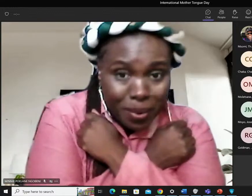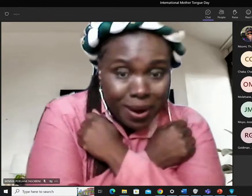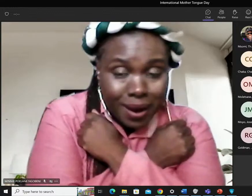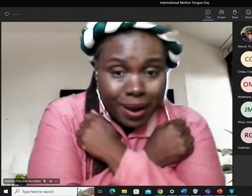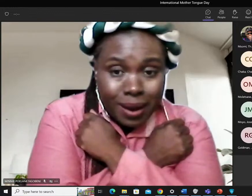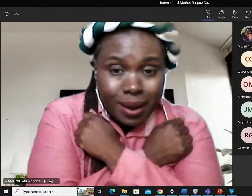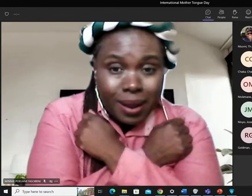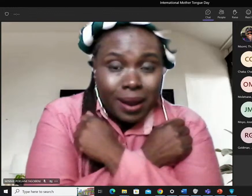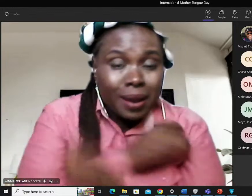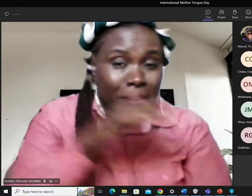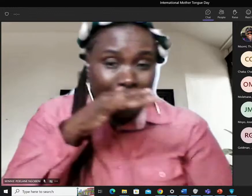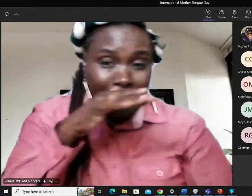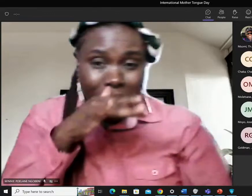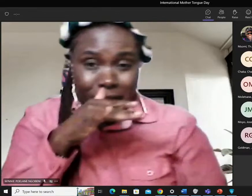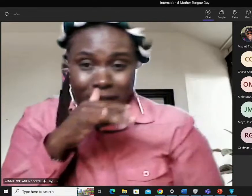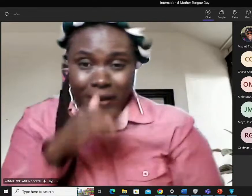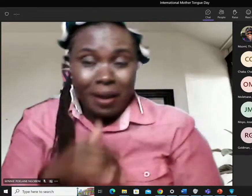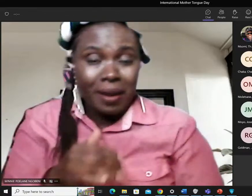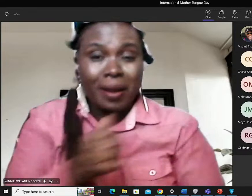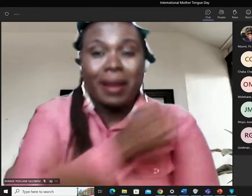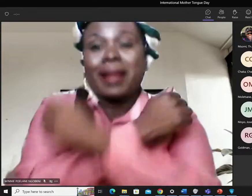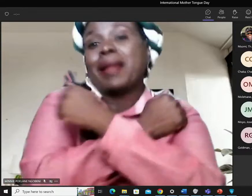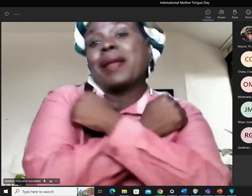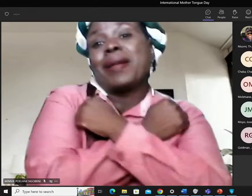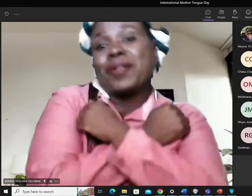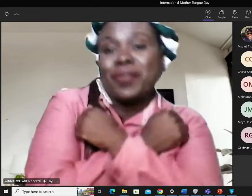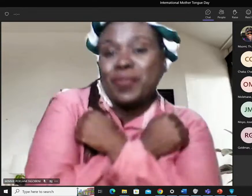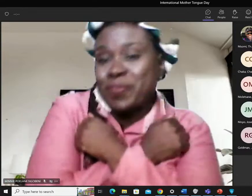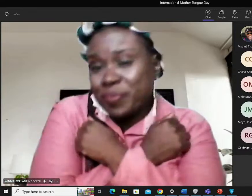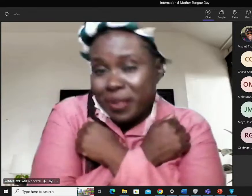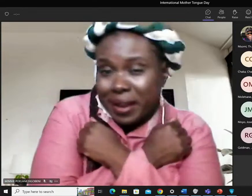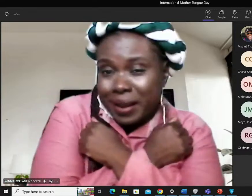Afrikaans a re e di blue fan onse. All